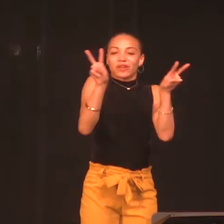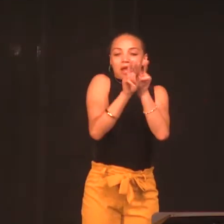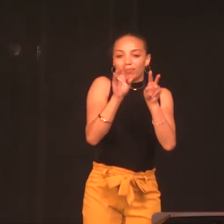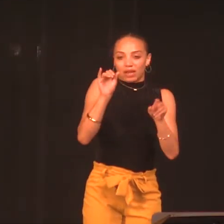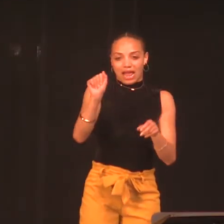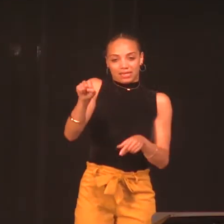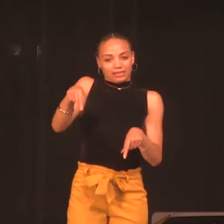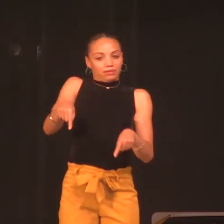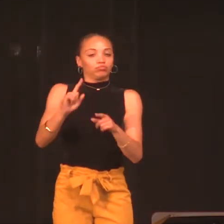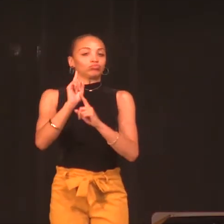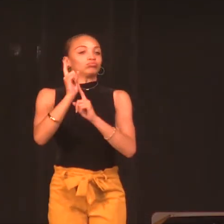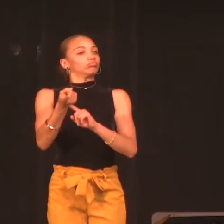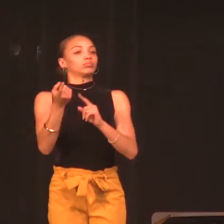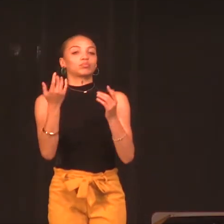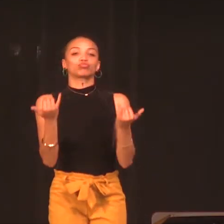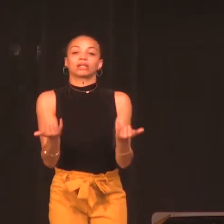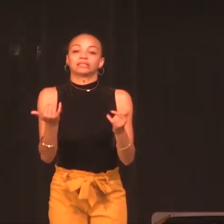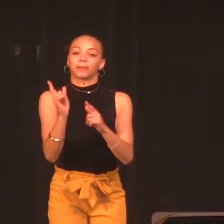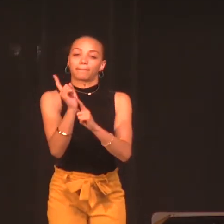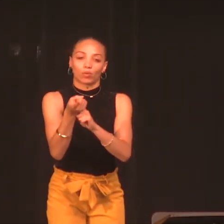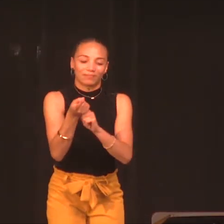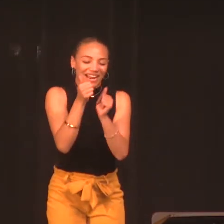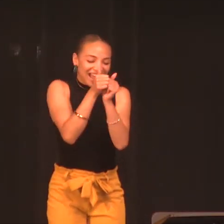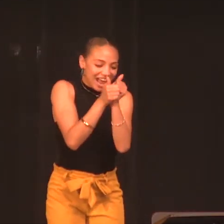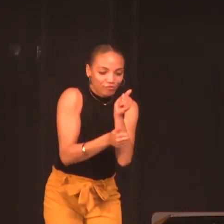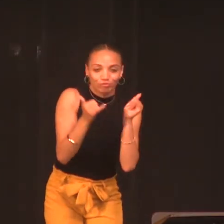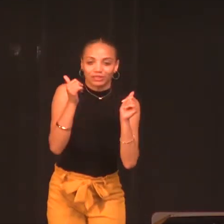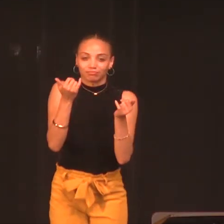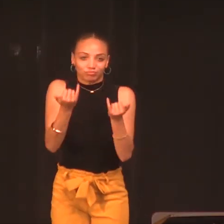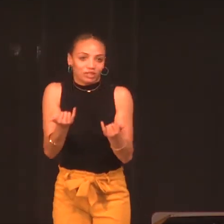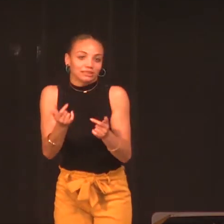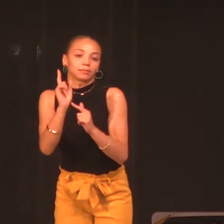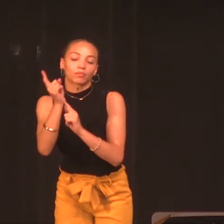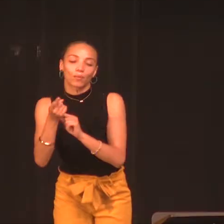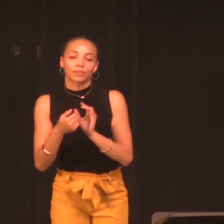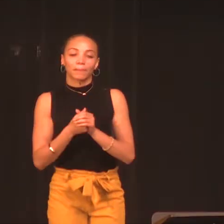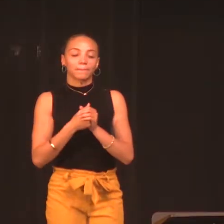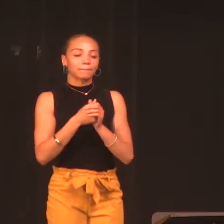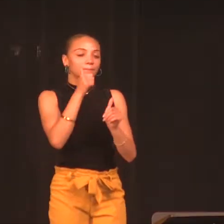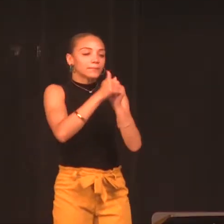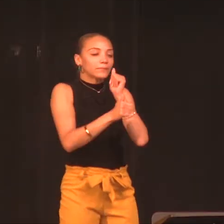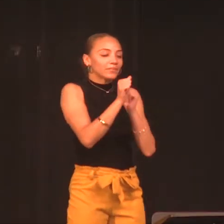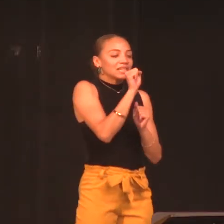Be present. Your presence in this moment is everything.